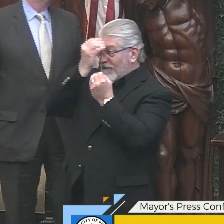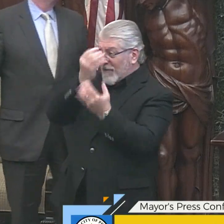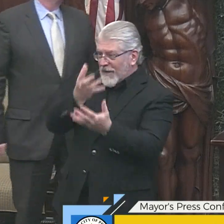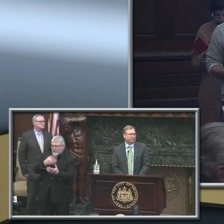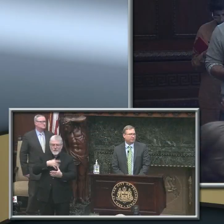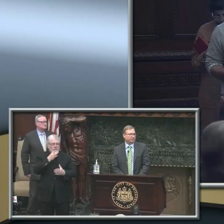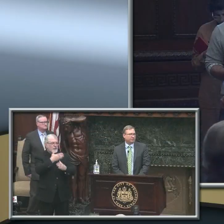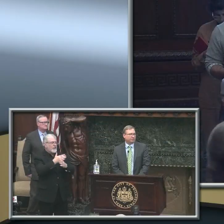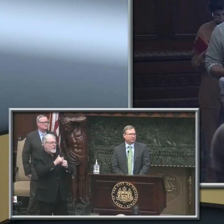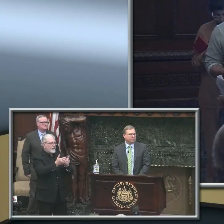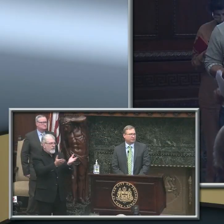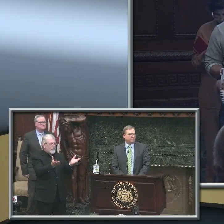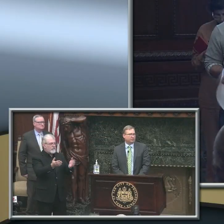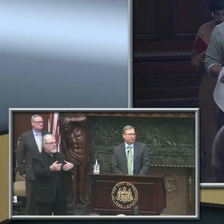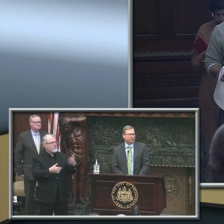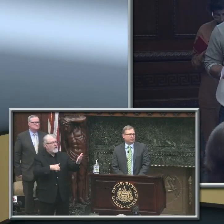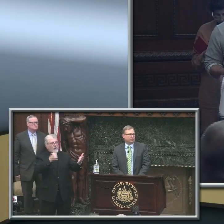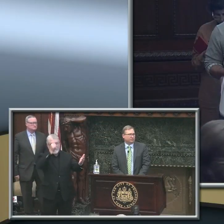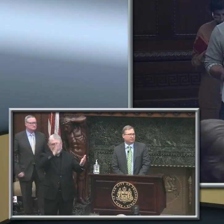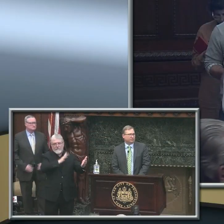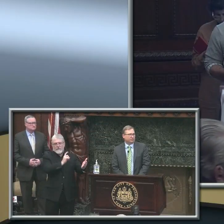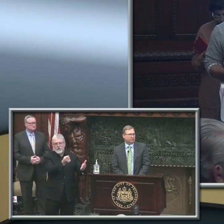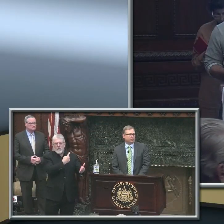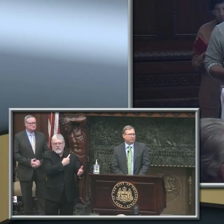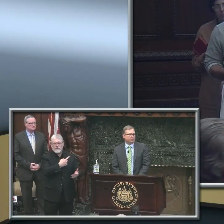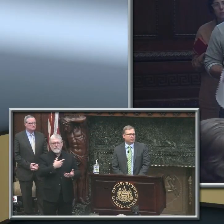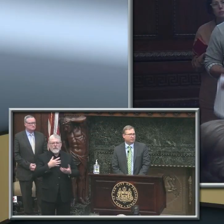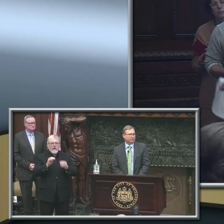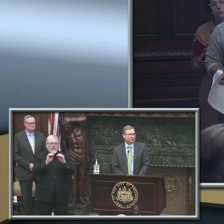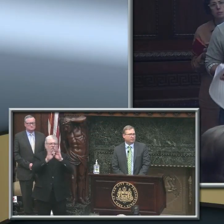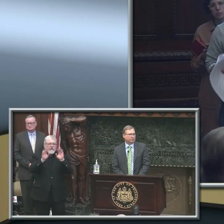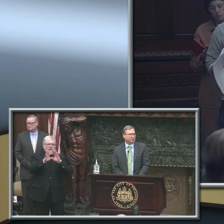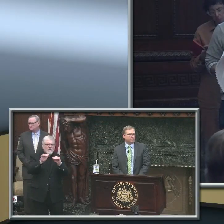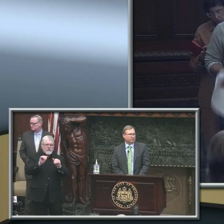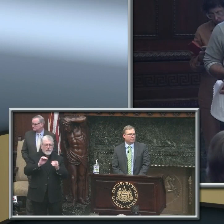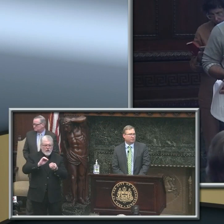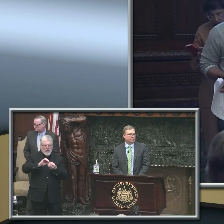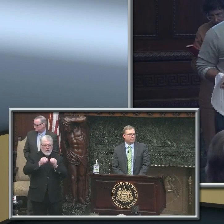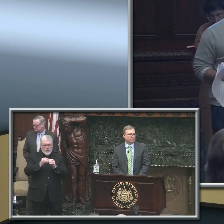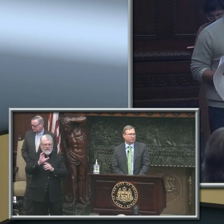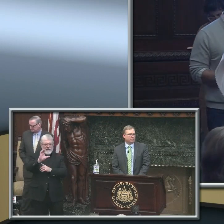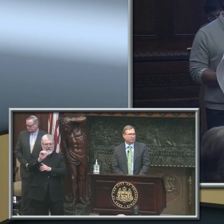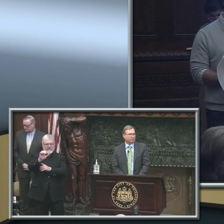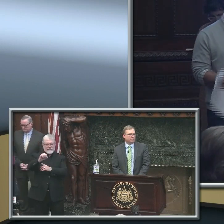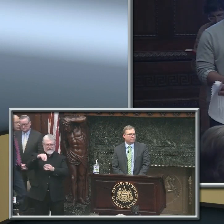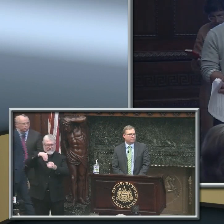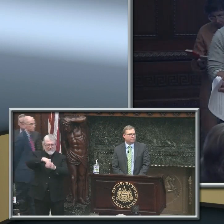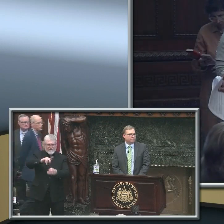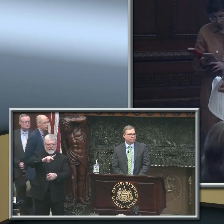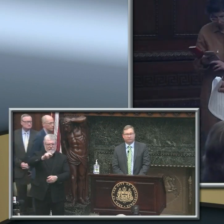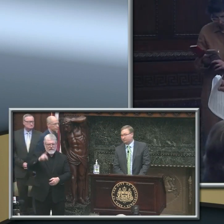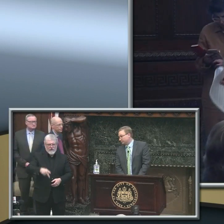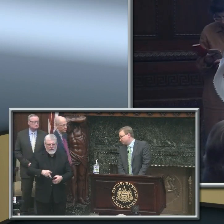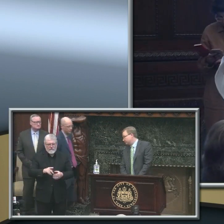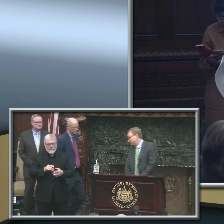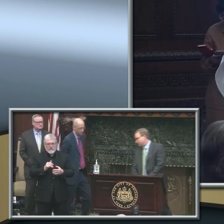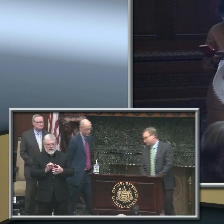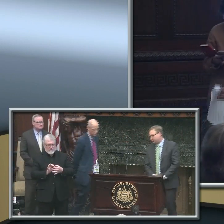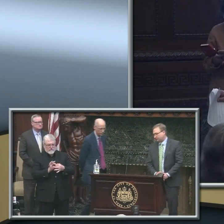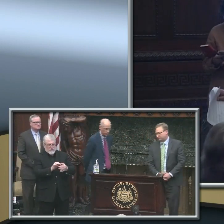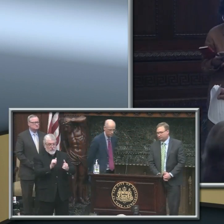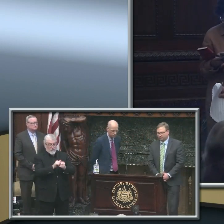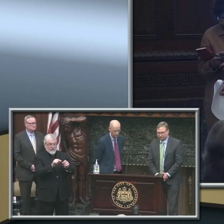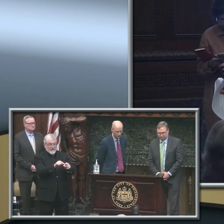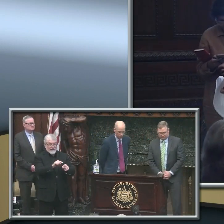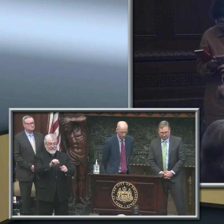Can we get some clarification on the number of cases in Philly? According to the state's website, they have 10 in Philly. You guys just